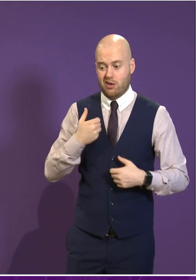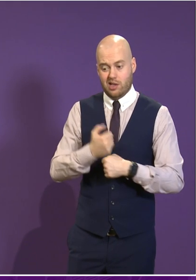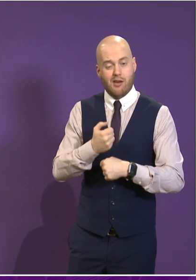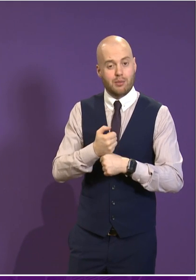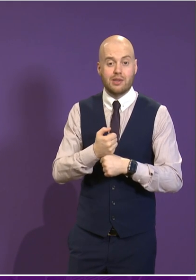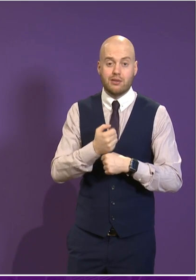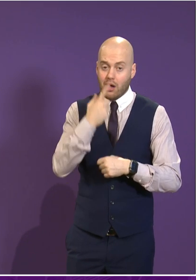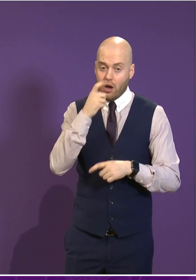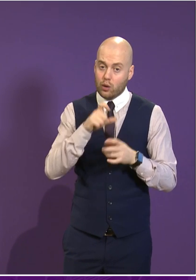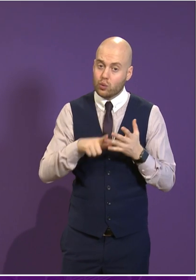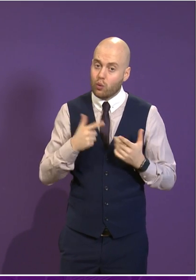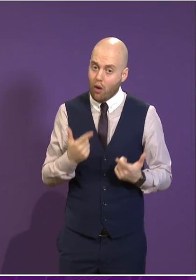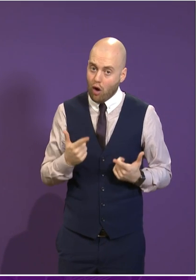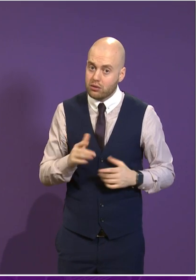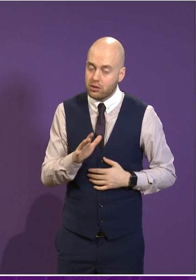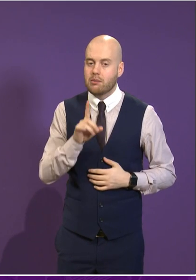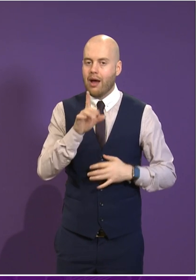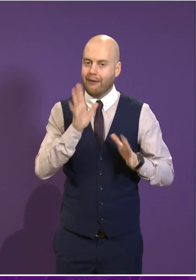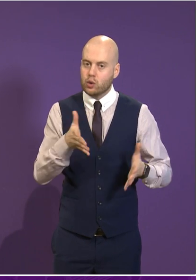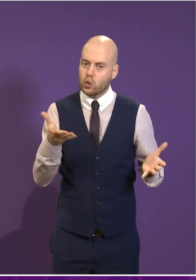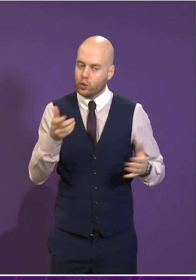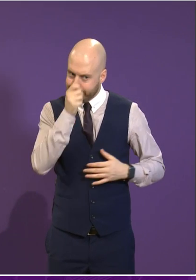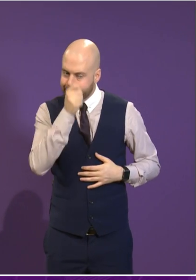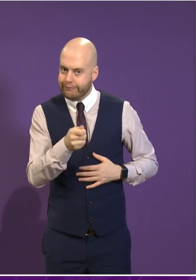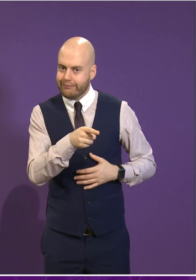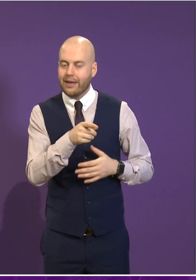we also have to respect the role of the EHRC as well.